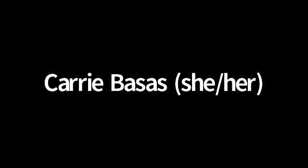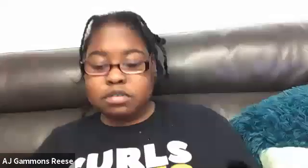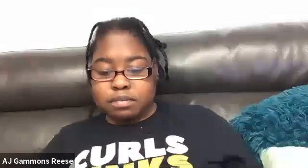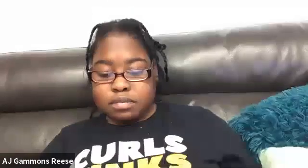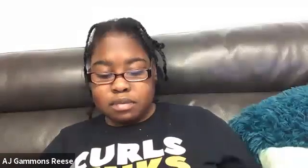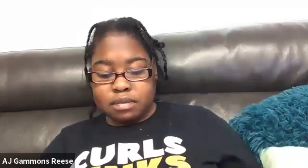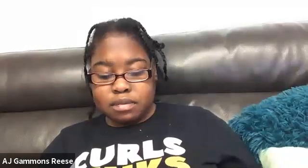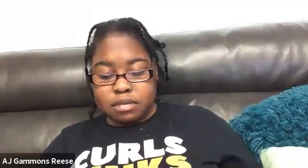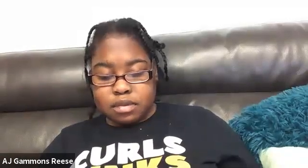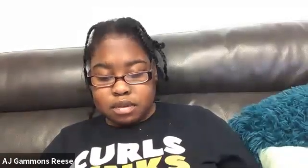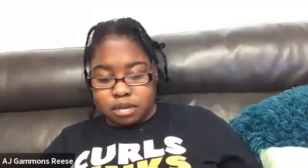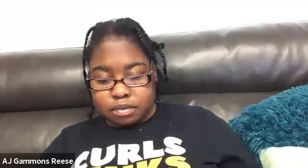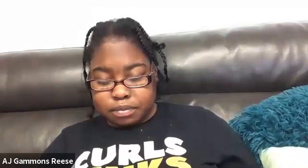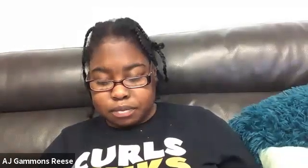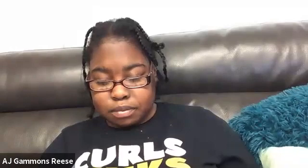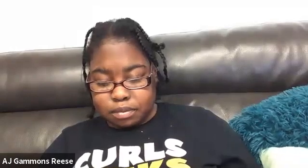Yes.